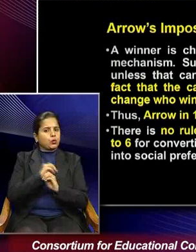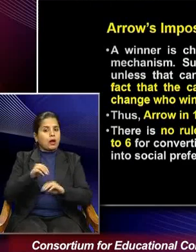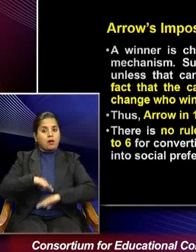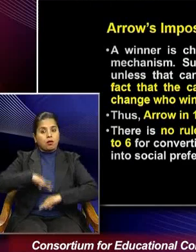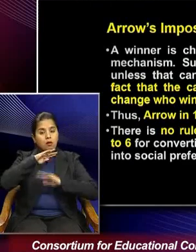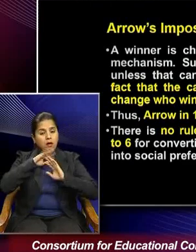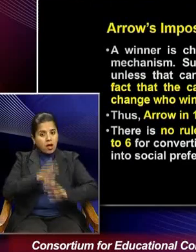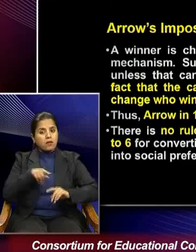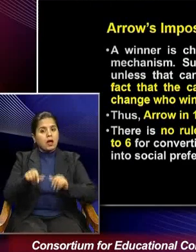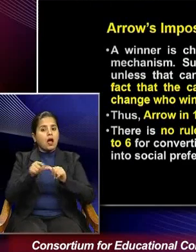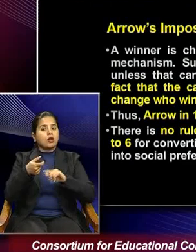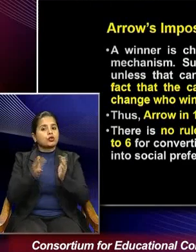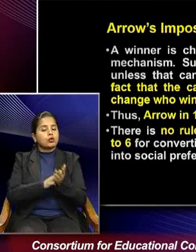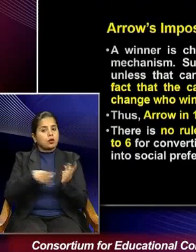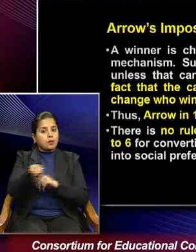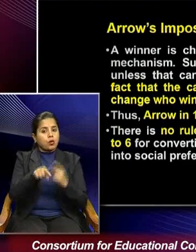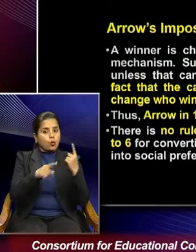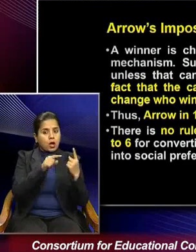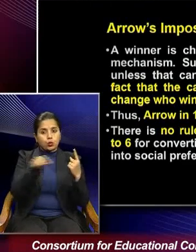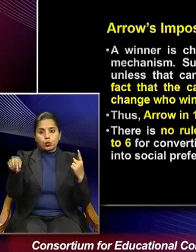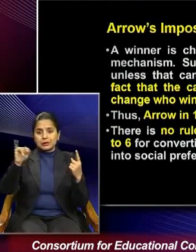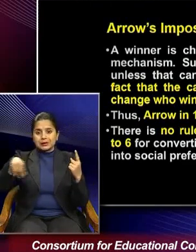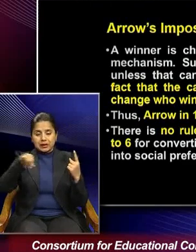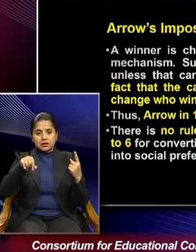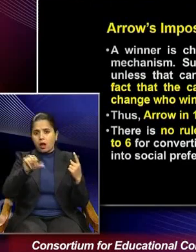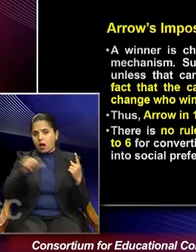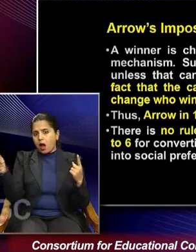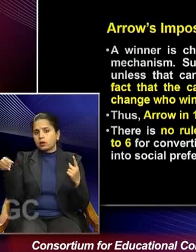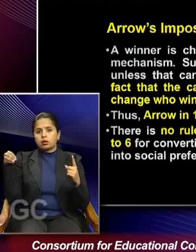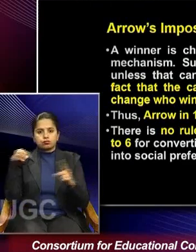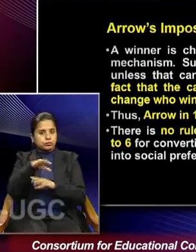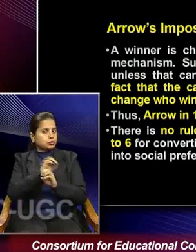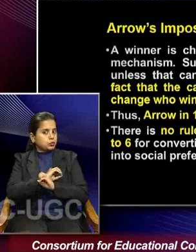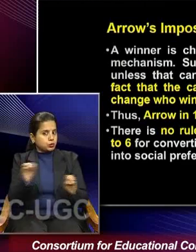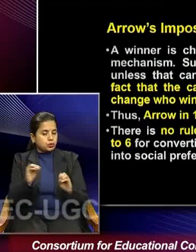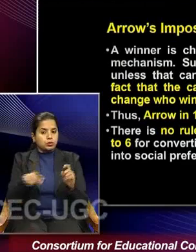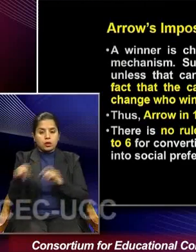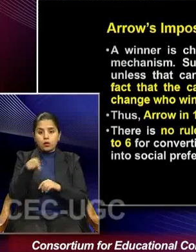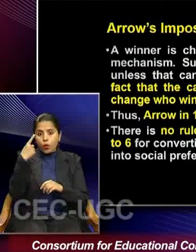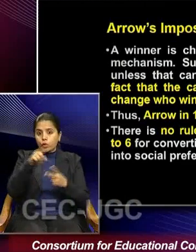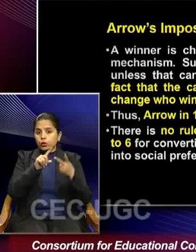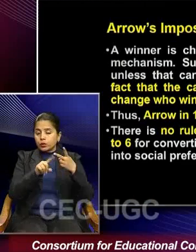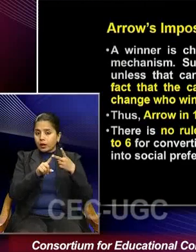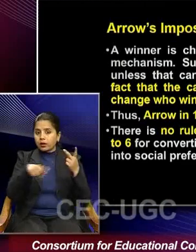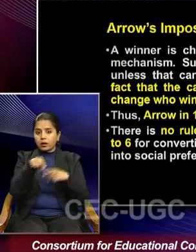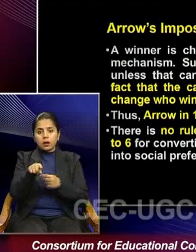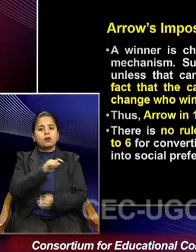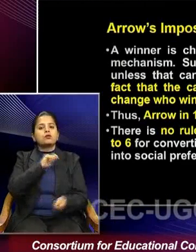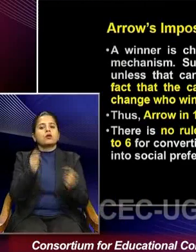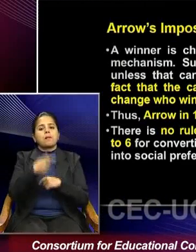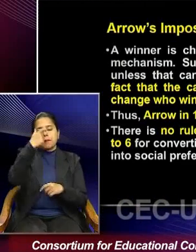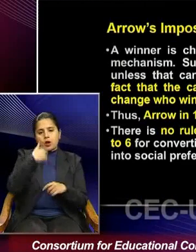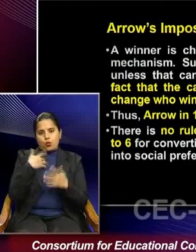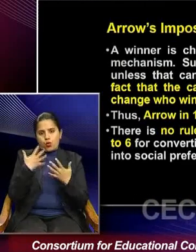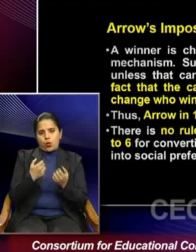satisfying the axioms 1 to 6, what we have discussed, for converting the individual